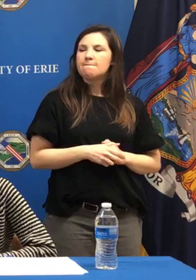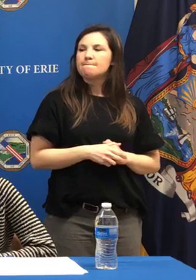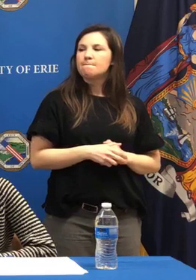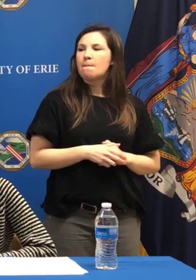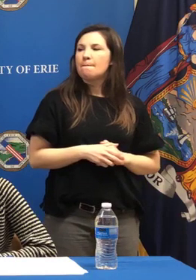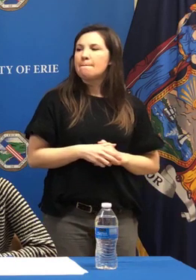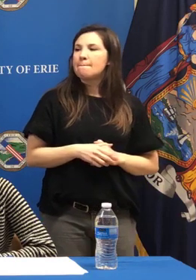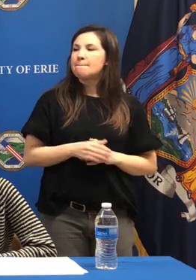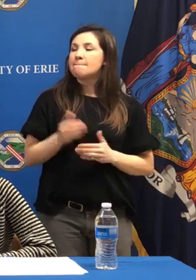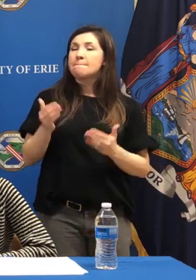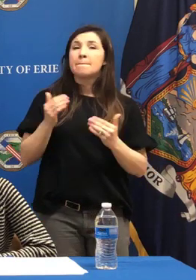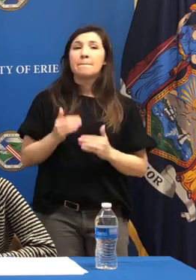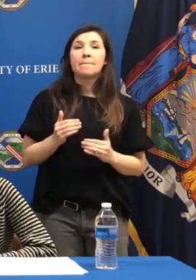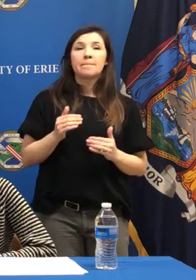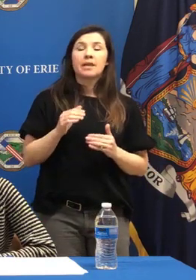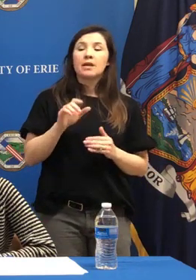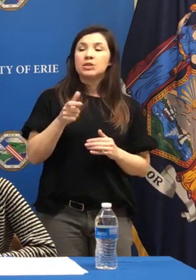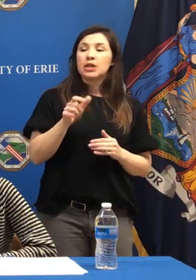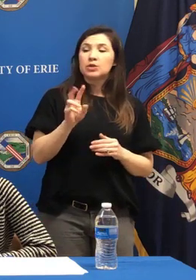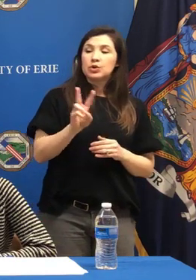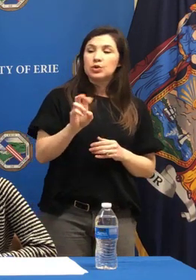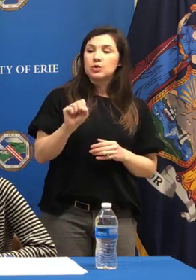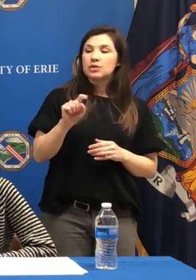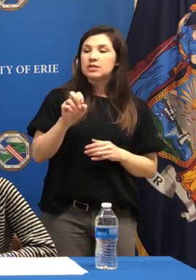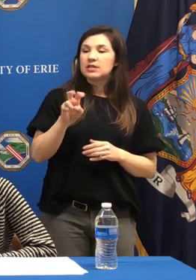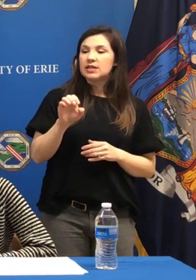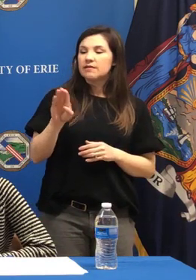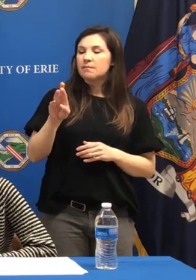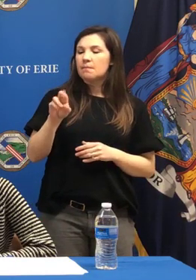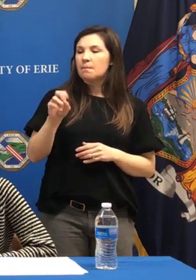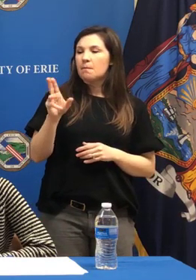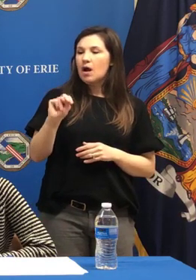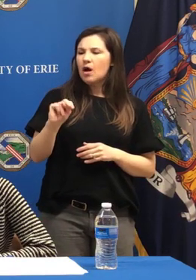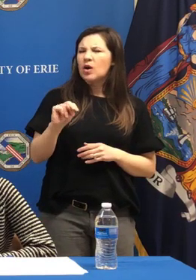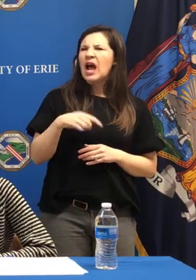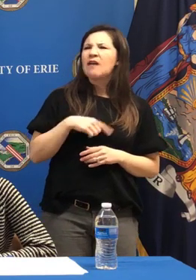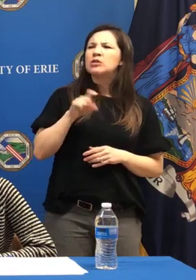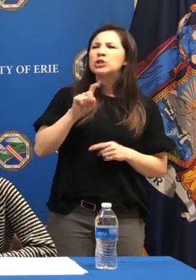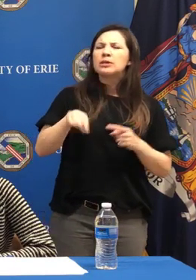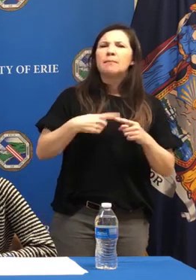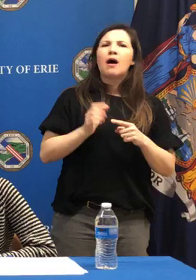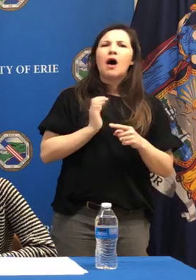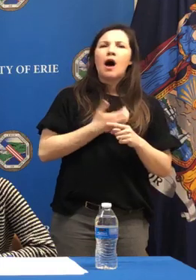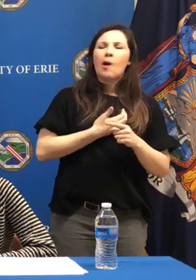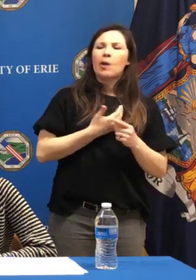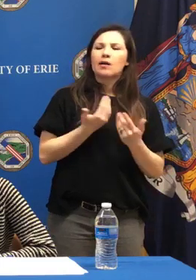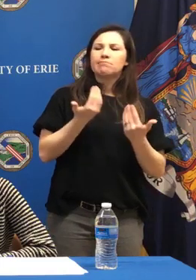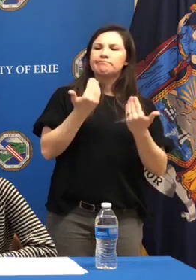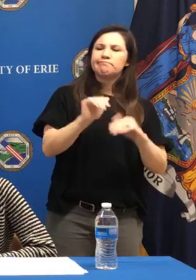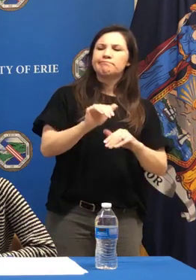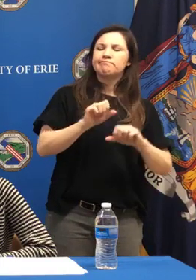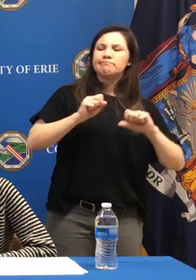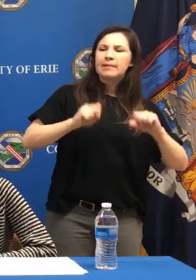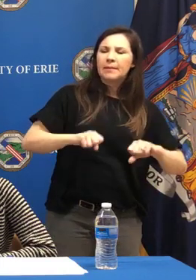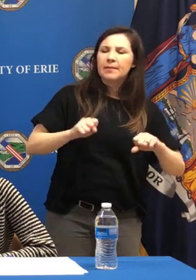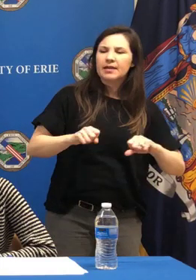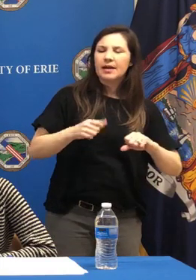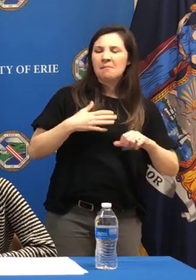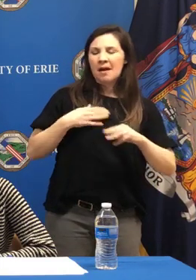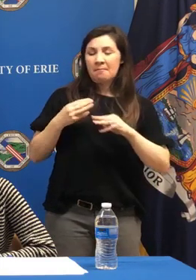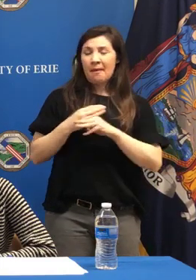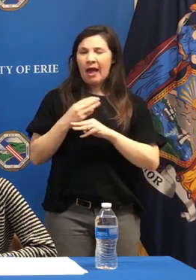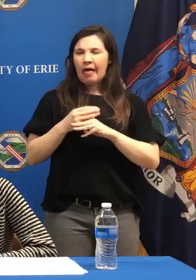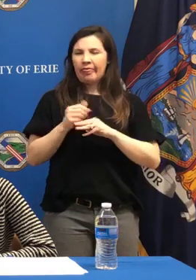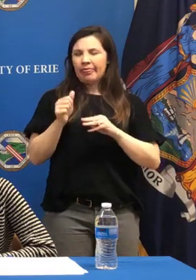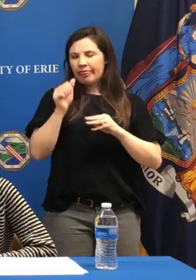have. Channel 2, Steve Brown. Yeah, I have a question about our capability. It looks like, and my math could be off, so I apologize